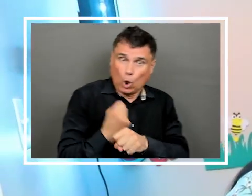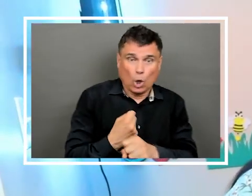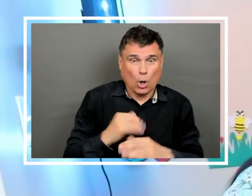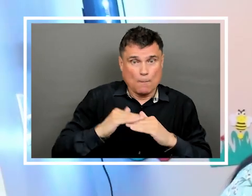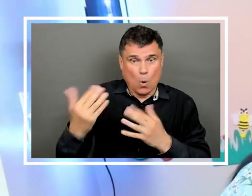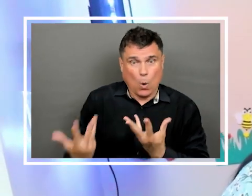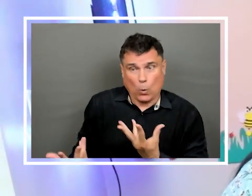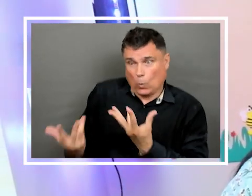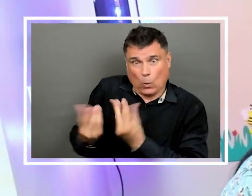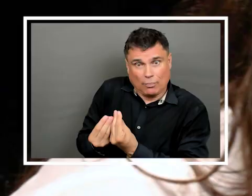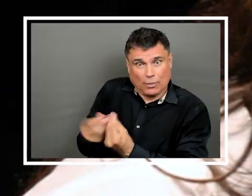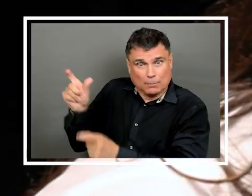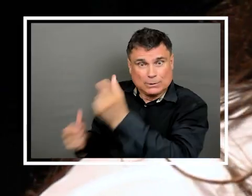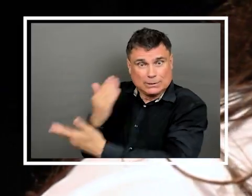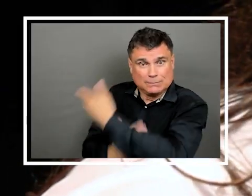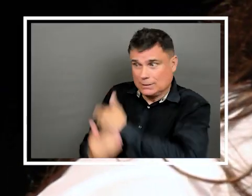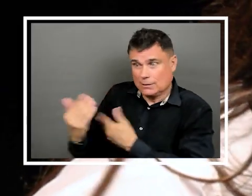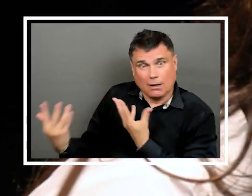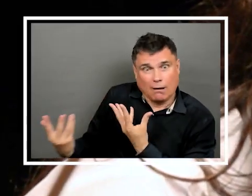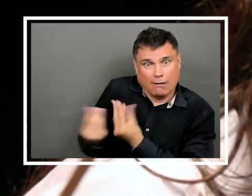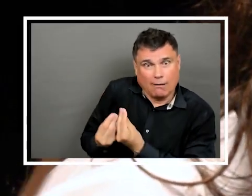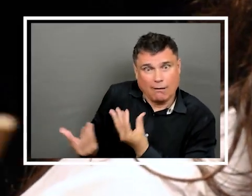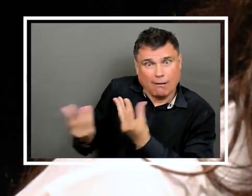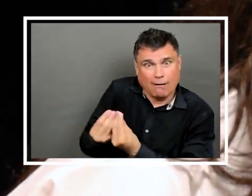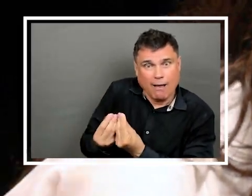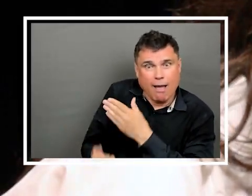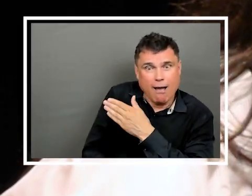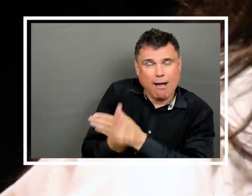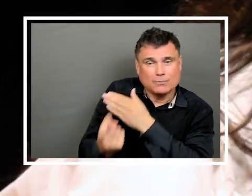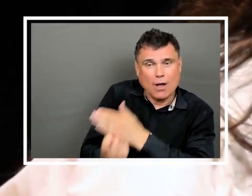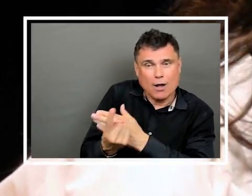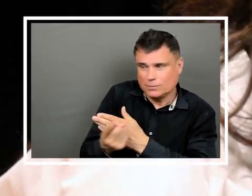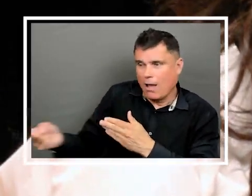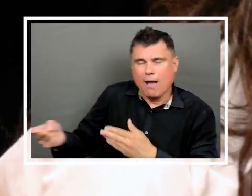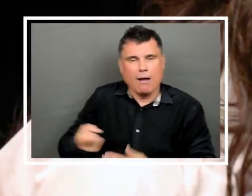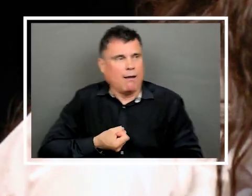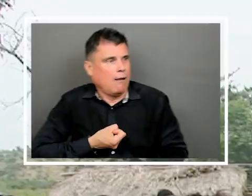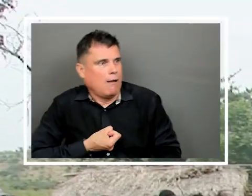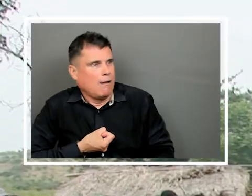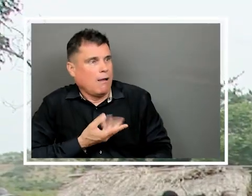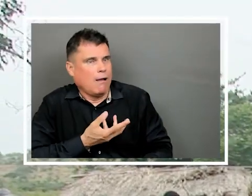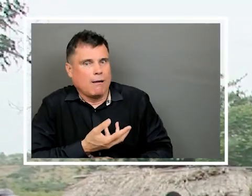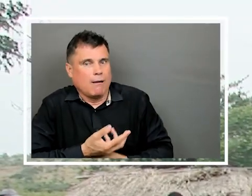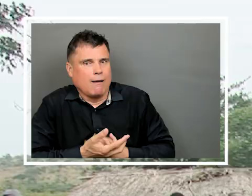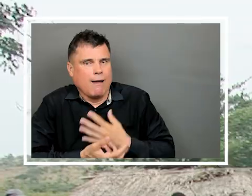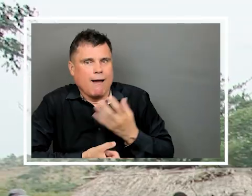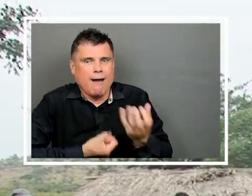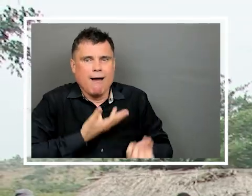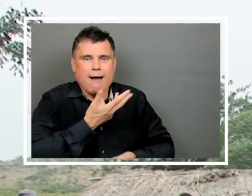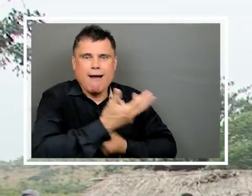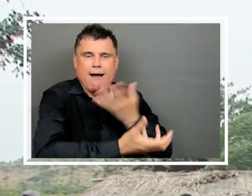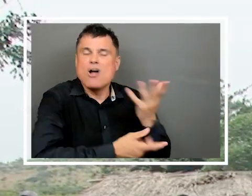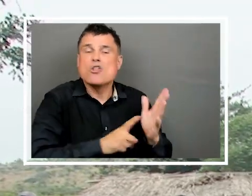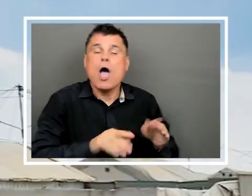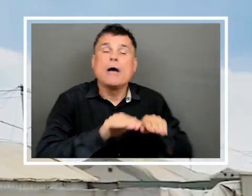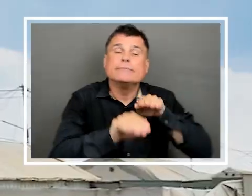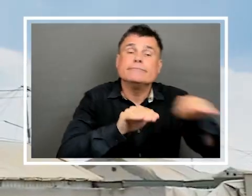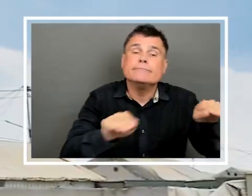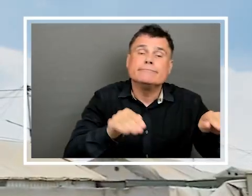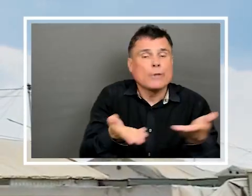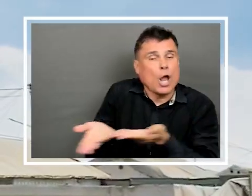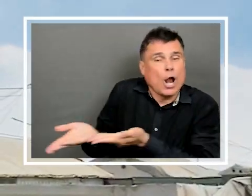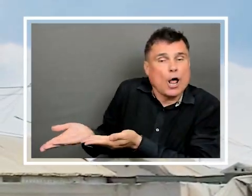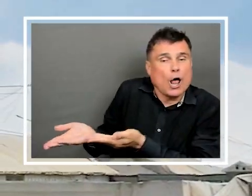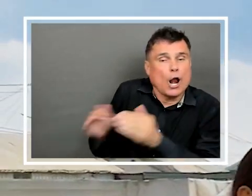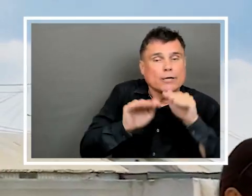with persons with disabilities, create opportunities for them to share their stories too. You won't just raise awareness, you will